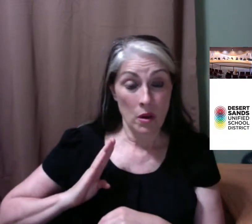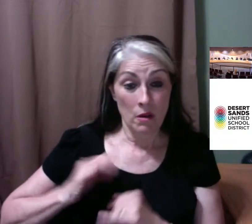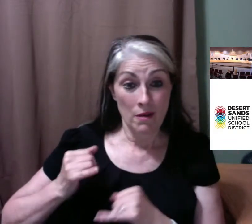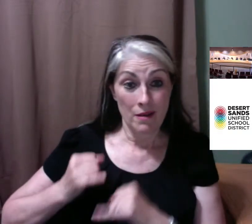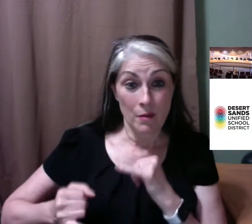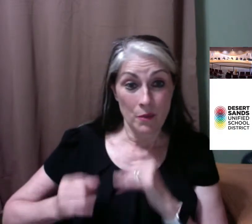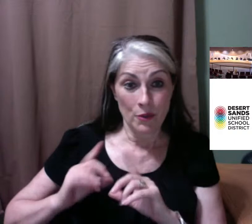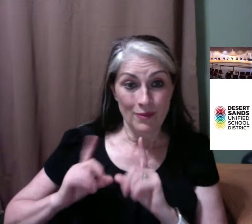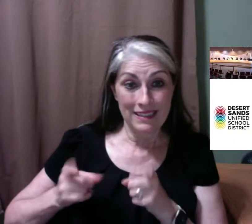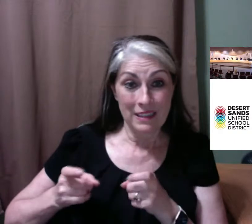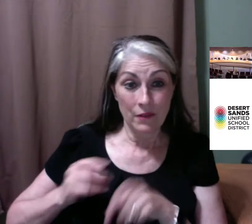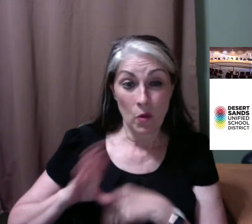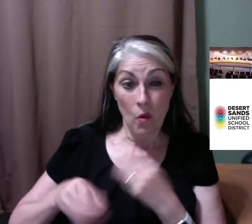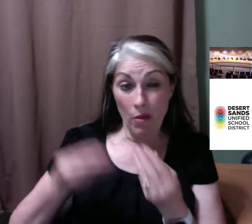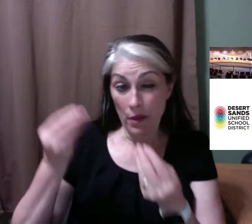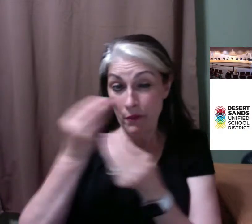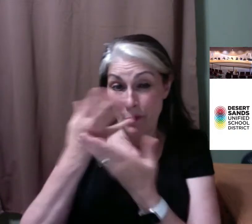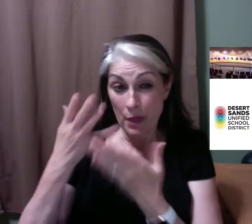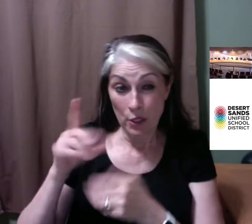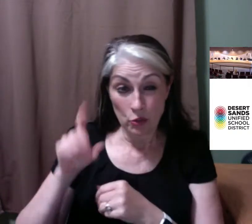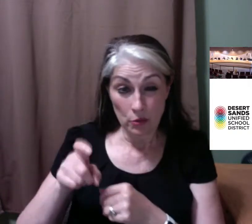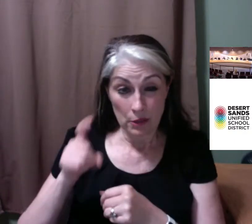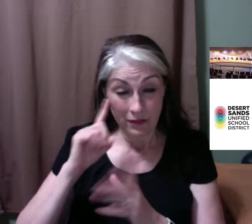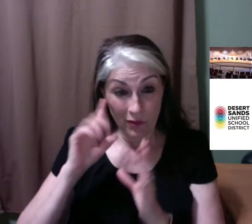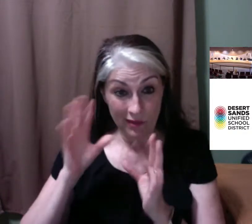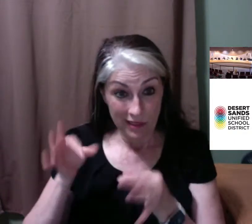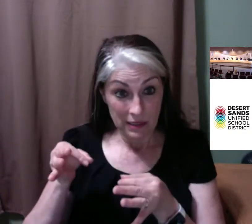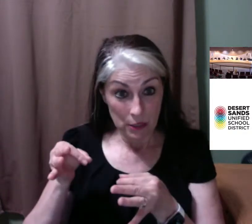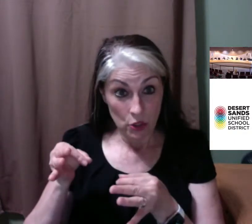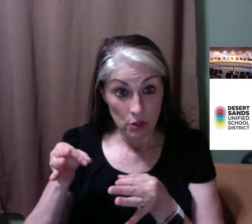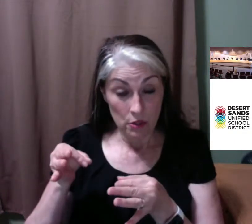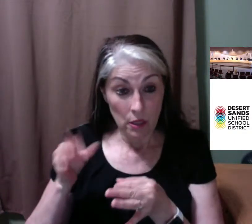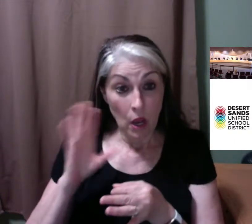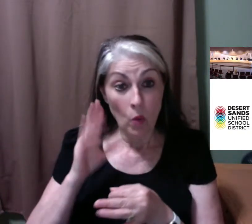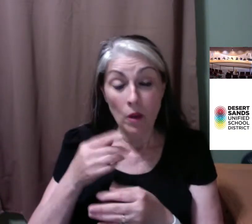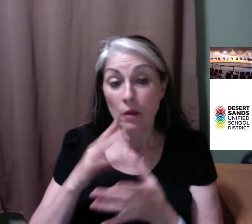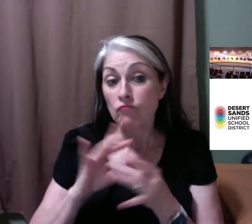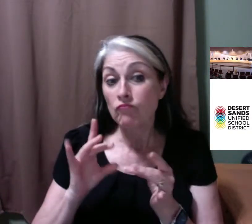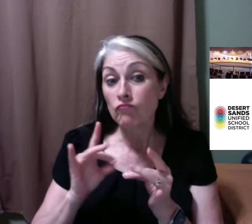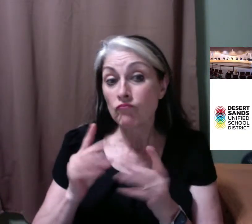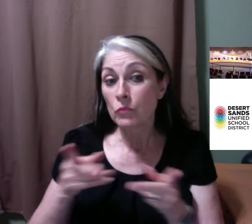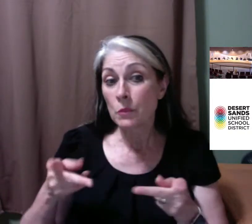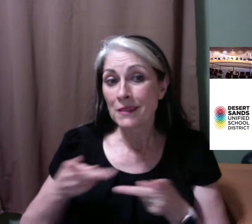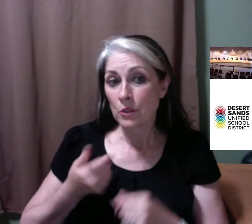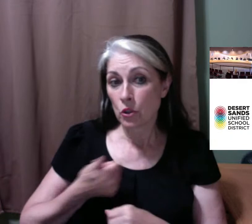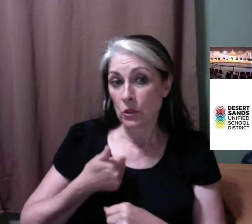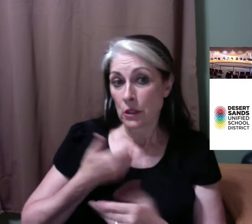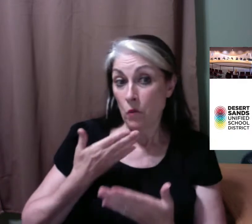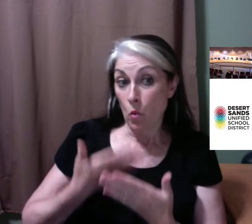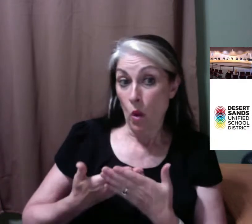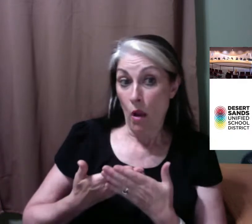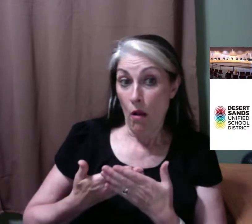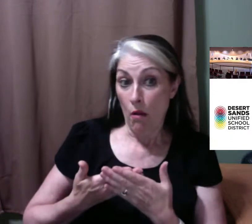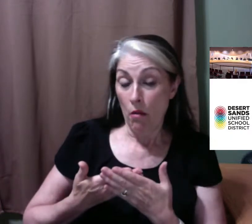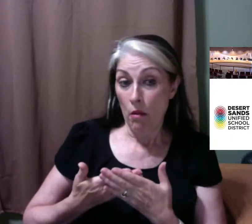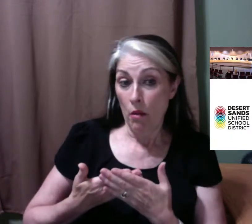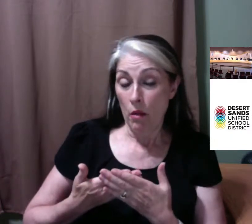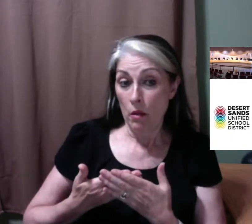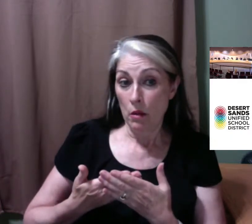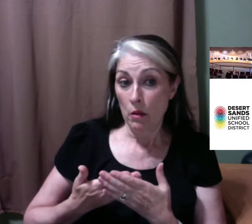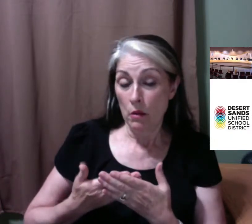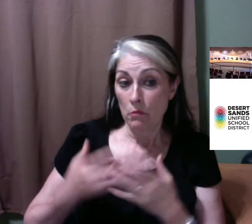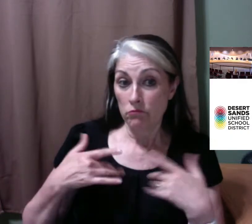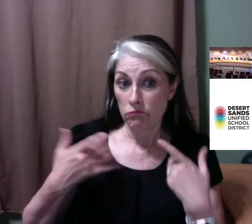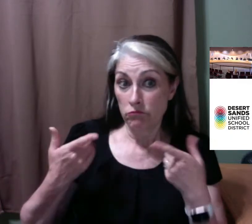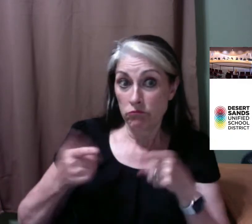just to give you all the information that you need to make those decisions. I will say that we positioned ourselves well. In the event